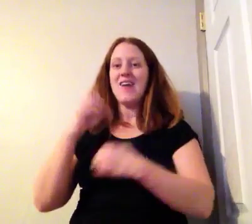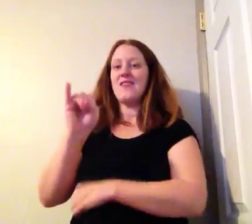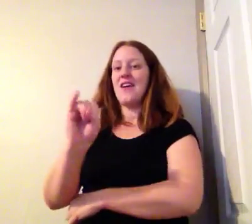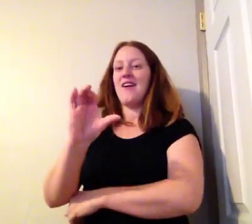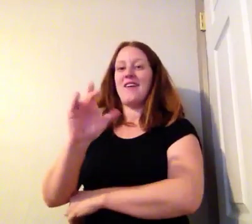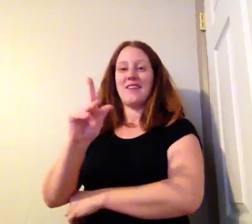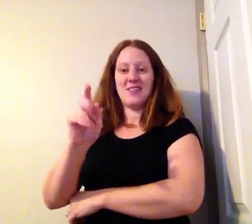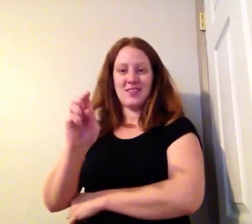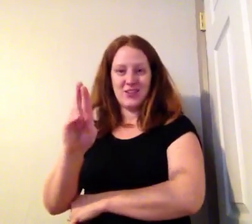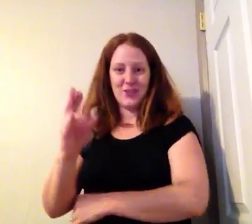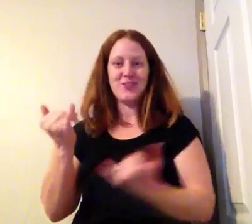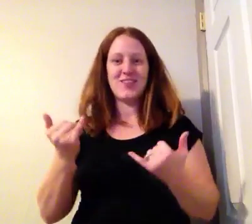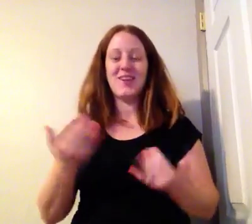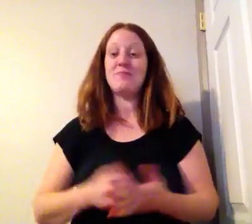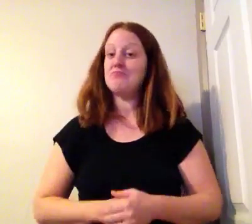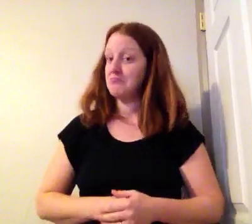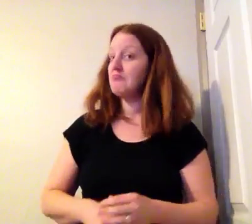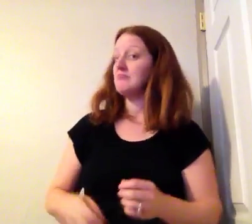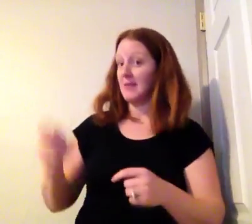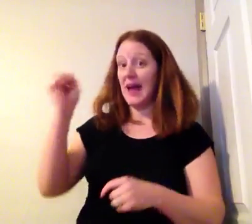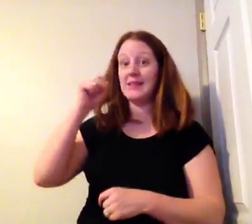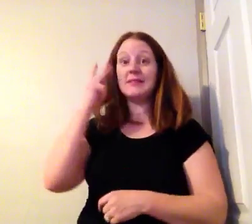let's display it. There's